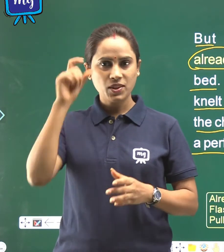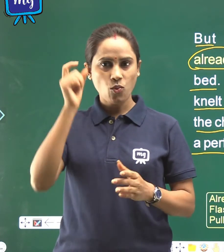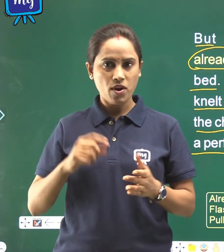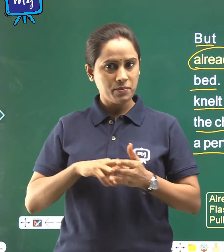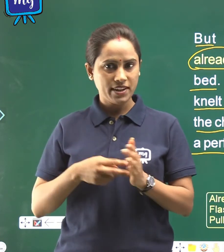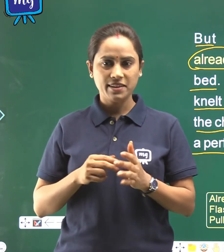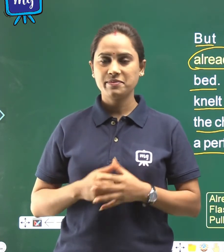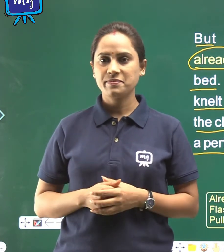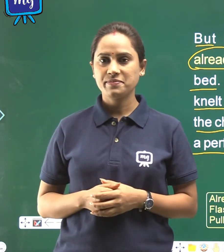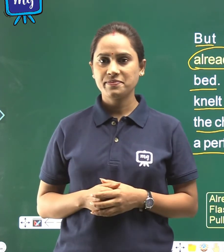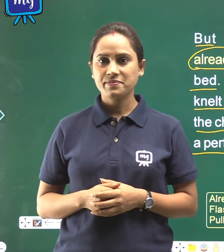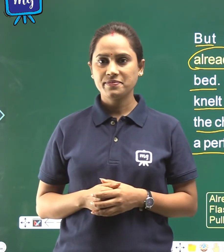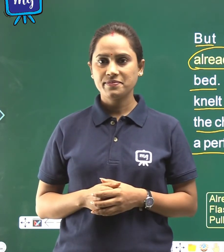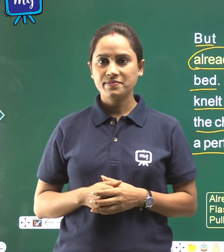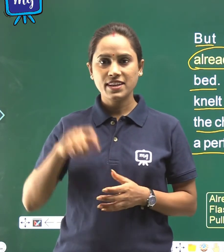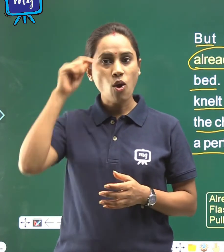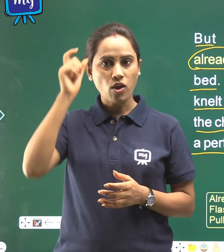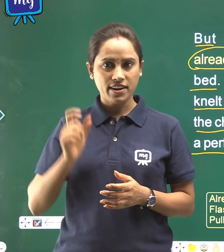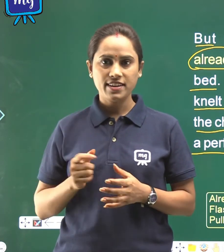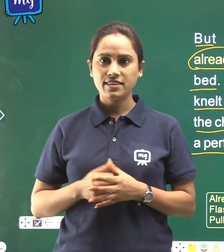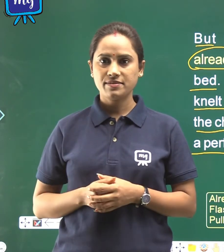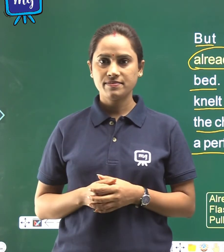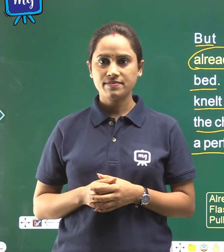Word meaning: already,